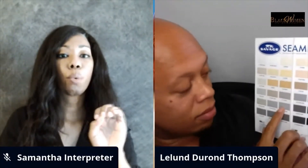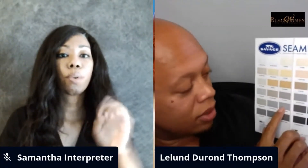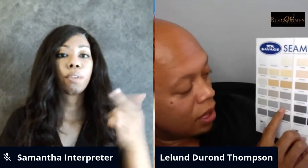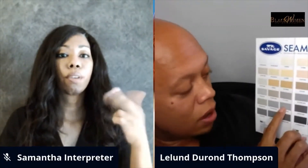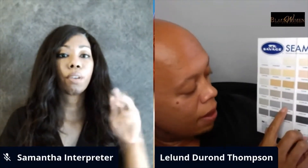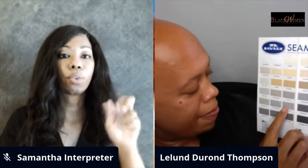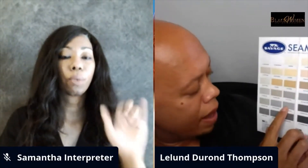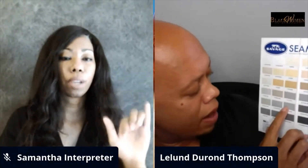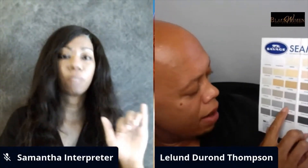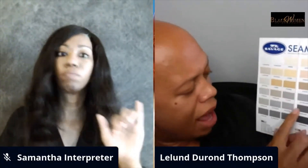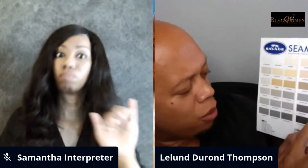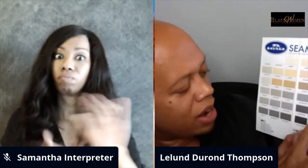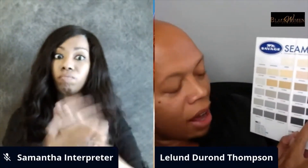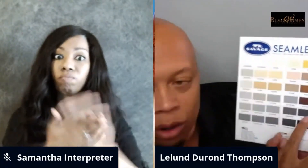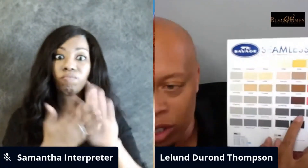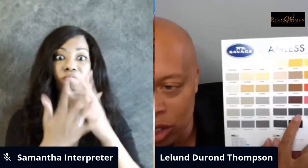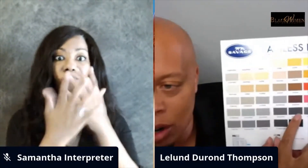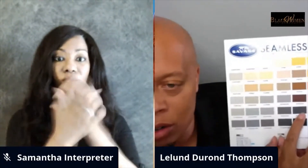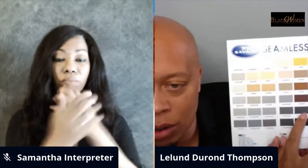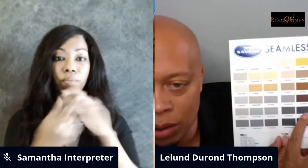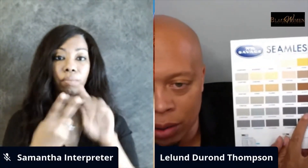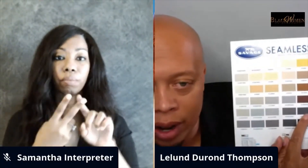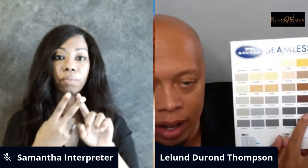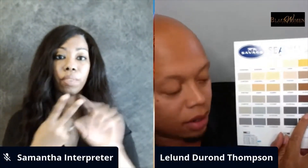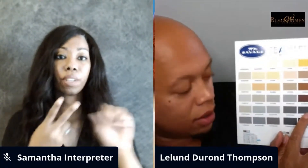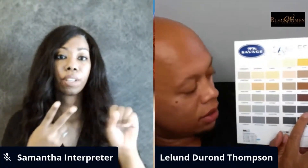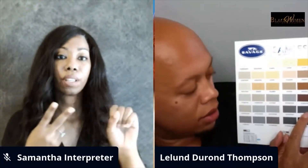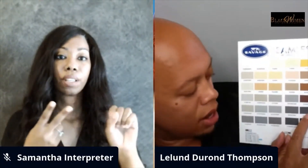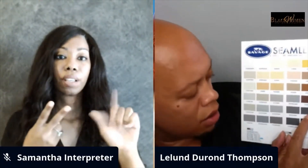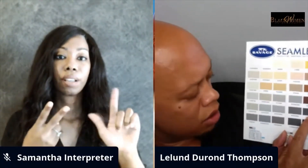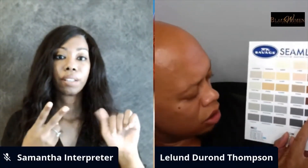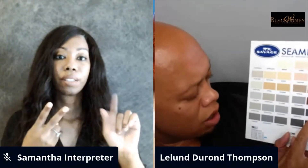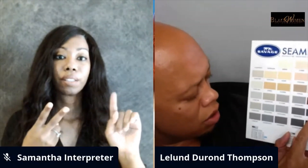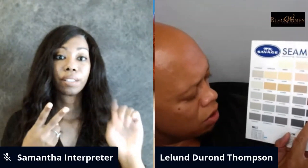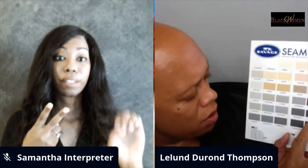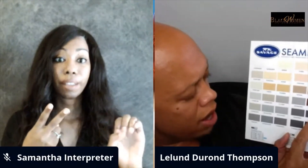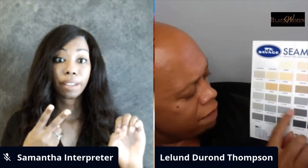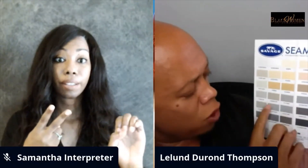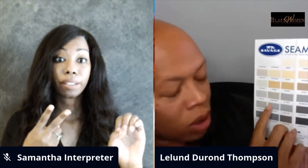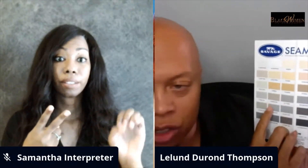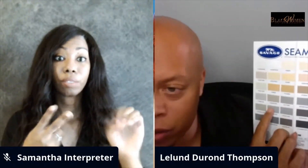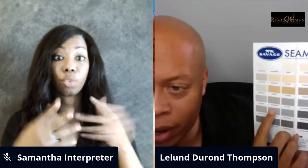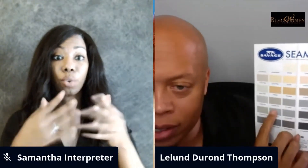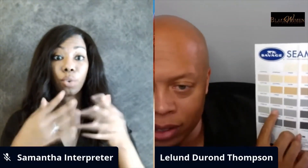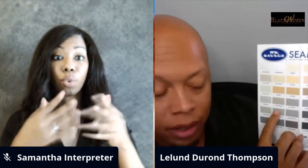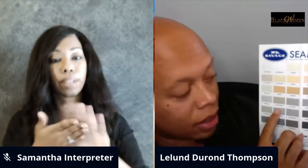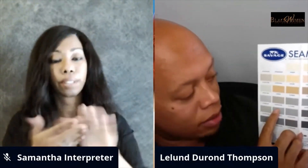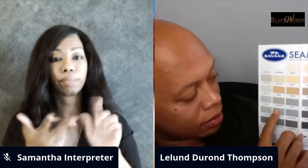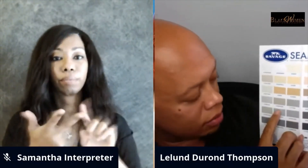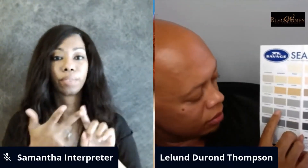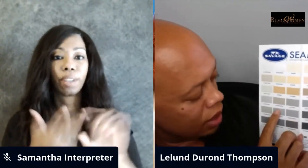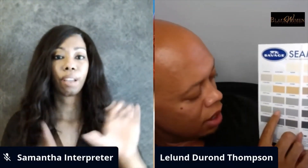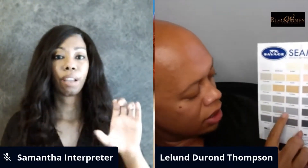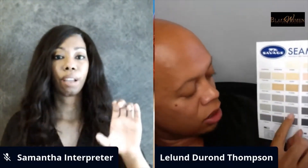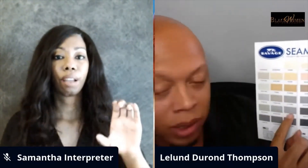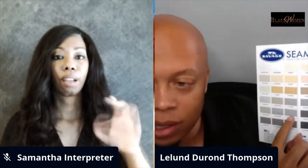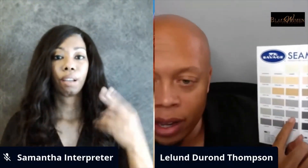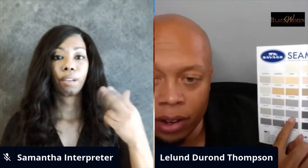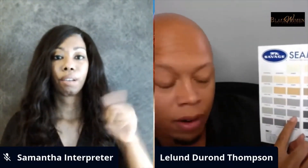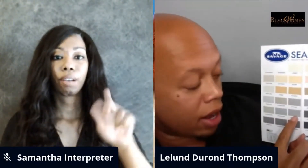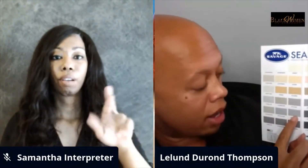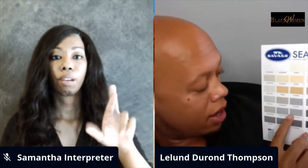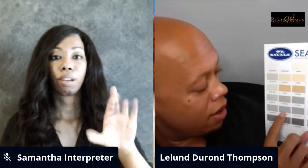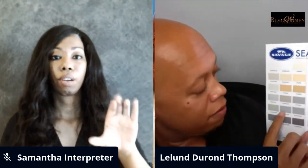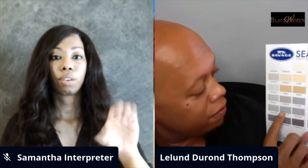good. I would not go the charcoal gray. Do not go the charcoal gray. Focus gray is good. So